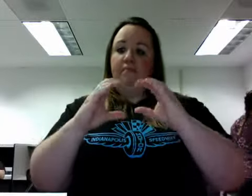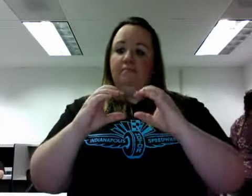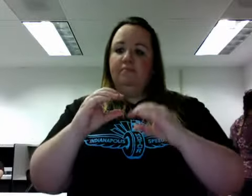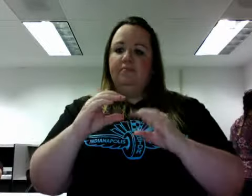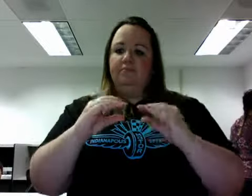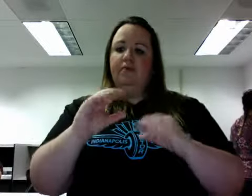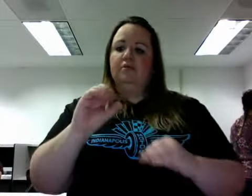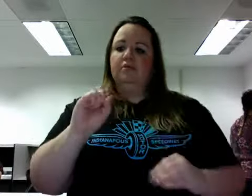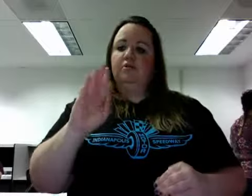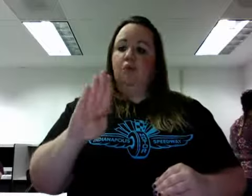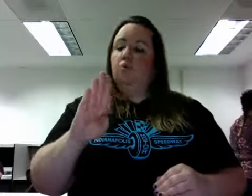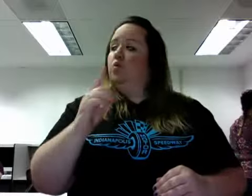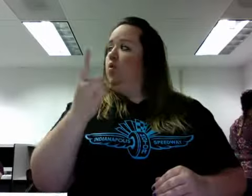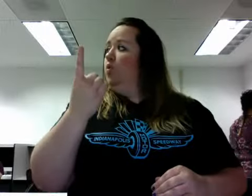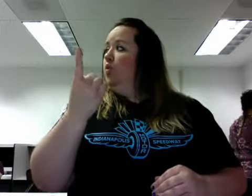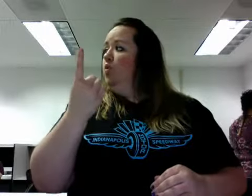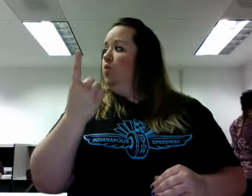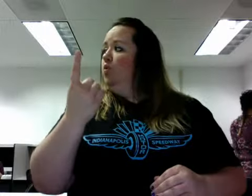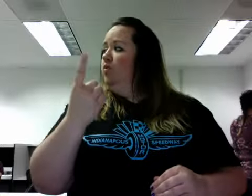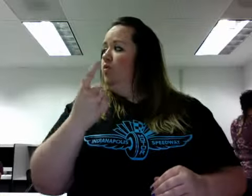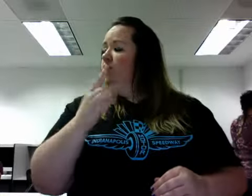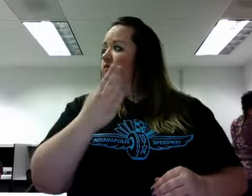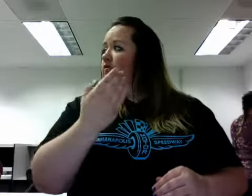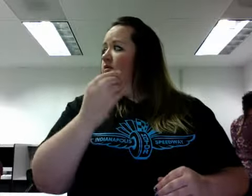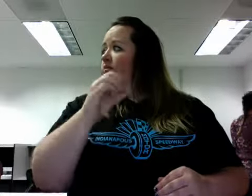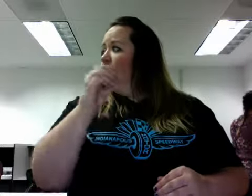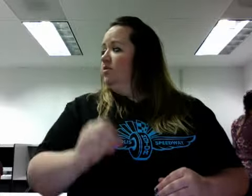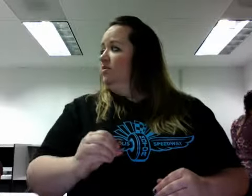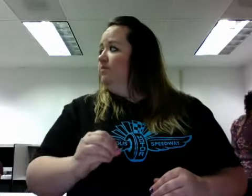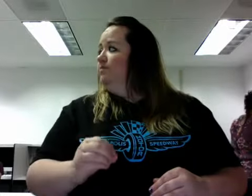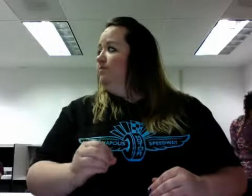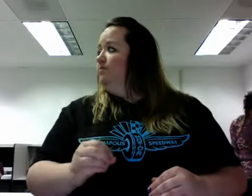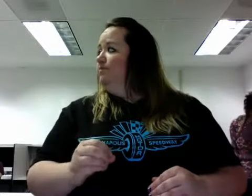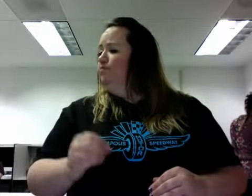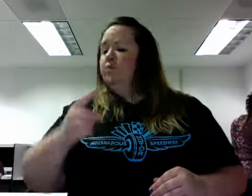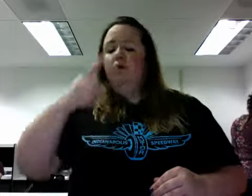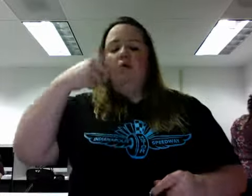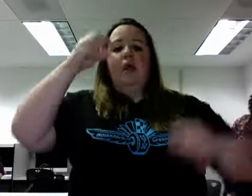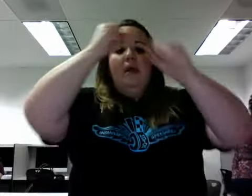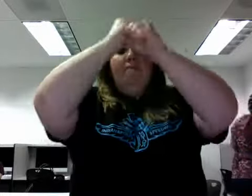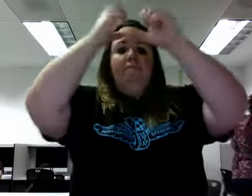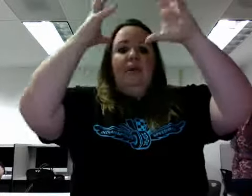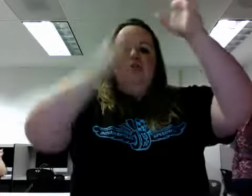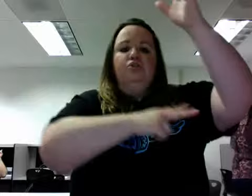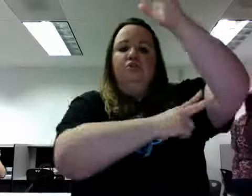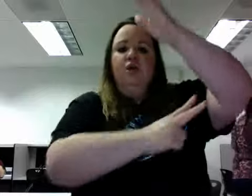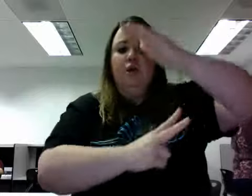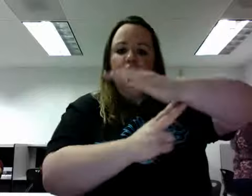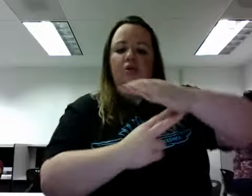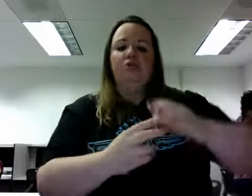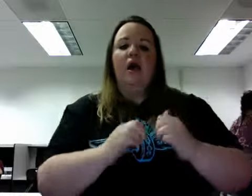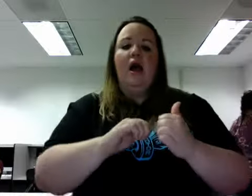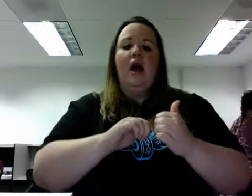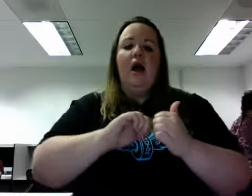bridge, a great big bridge. Now, if you want this bridge to be real strong, what are they going to do to the structure of the bridge to make it really strong? What are some